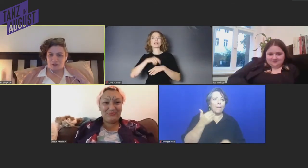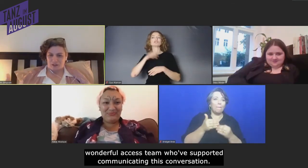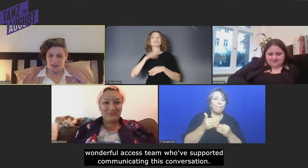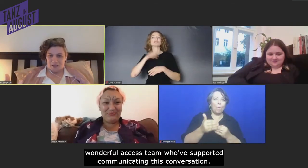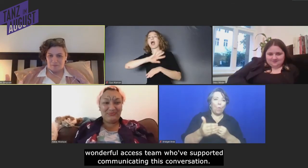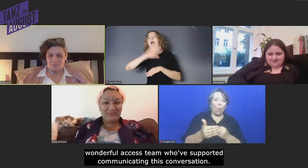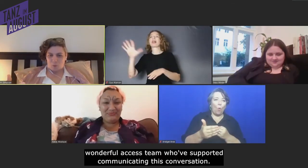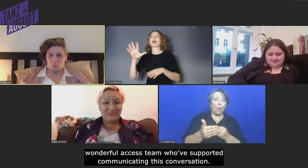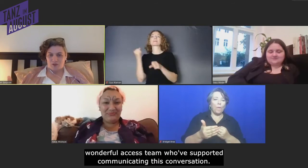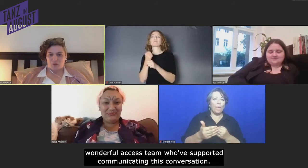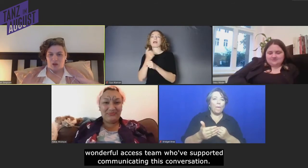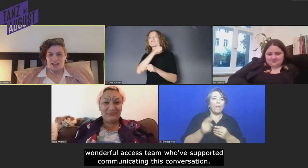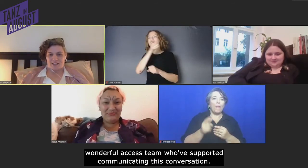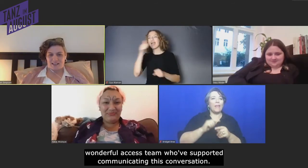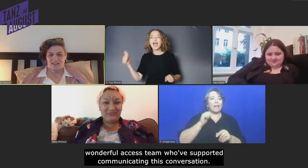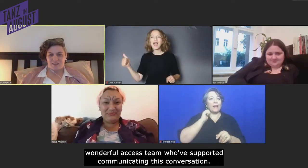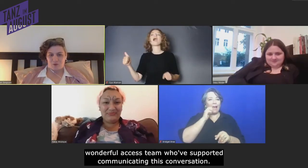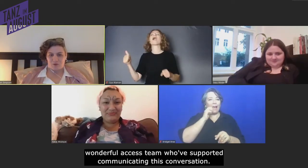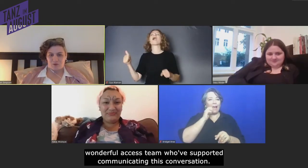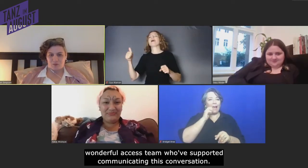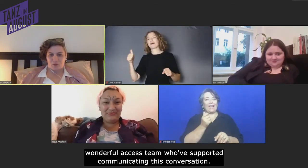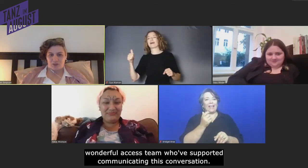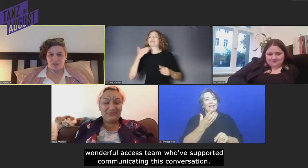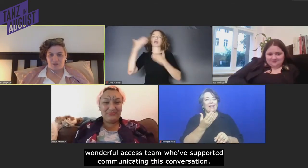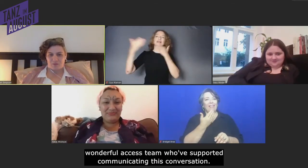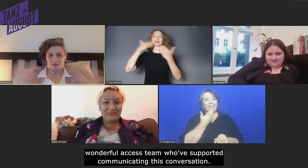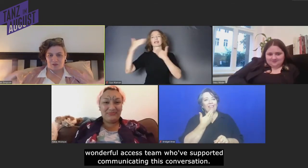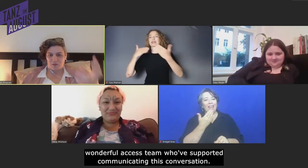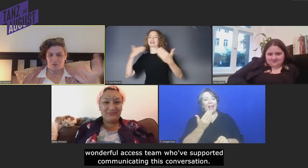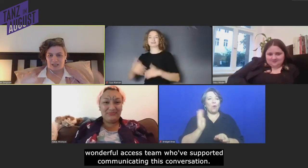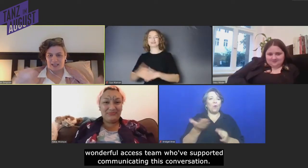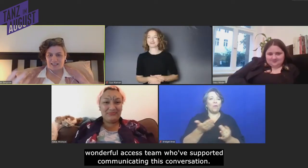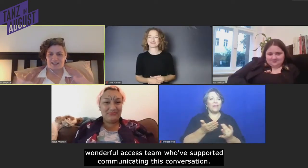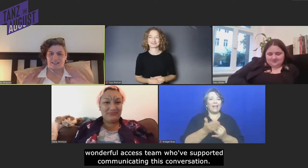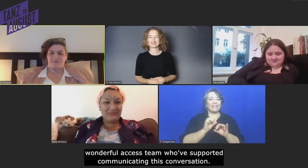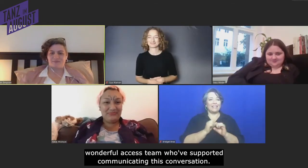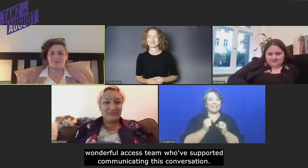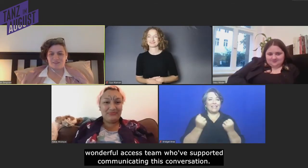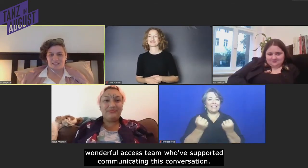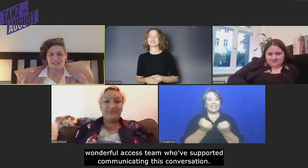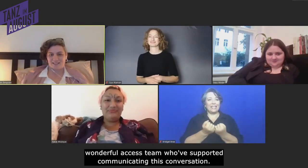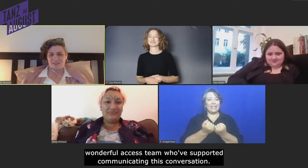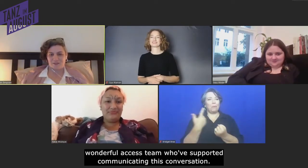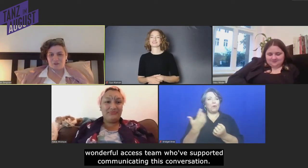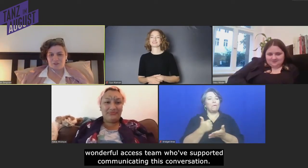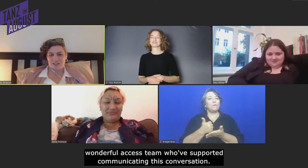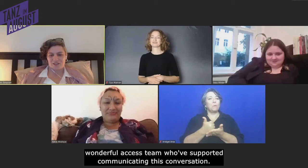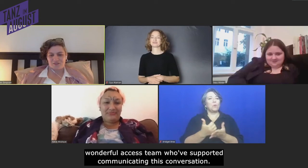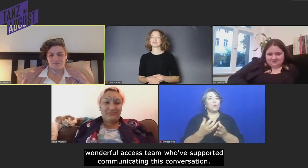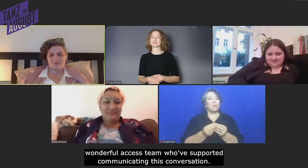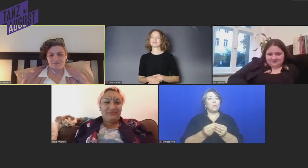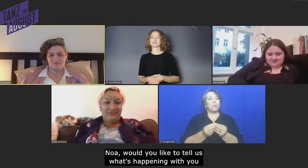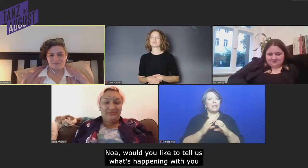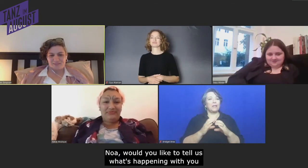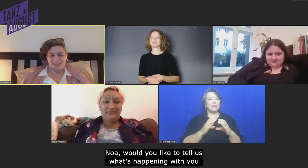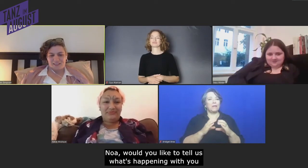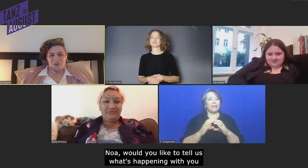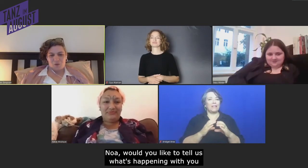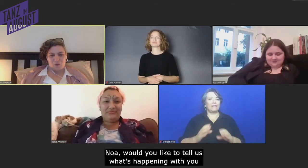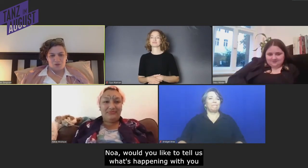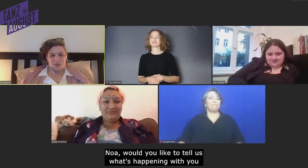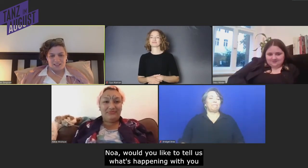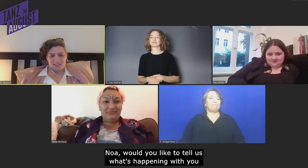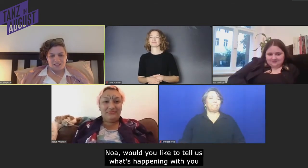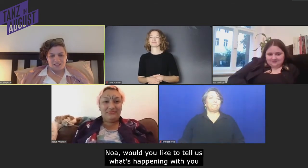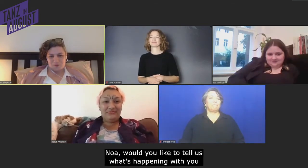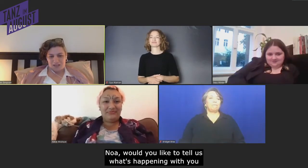our wonderful Access team who have supported with communicating this conversation. Noa, would